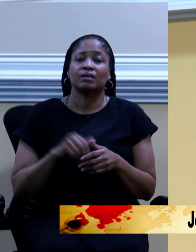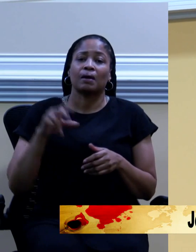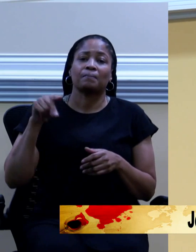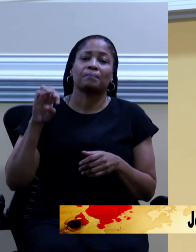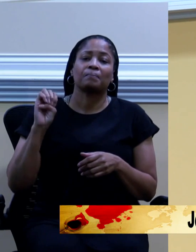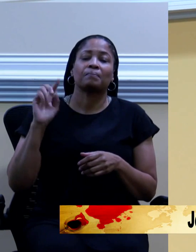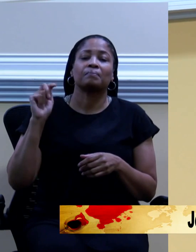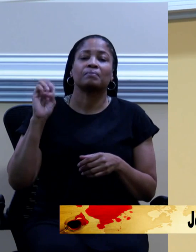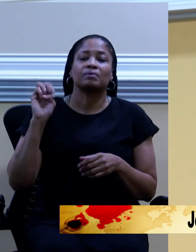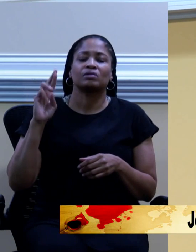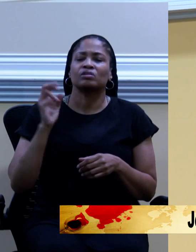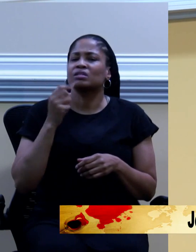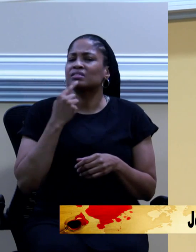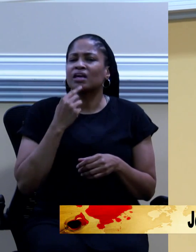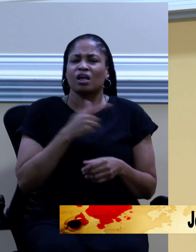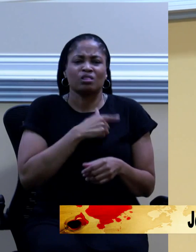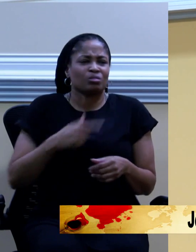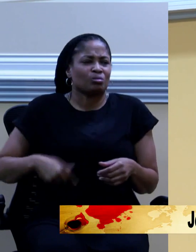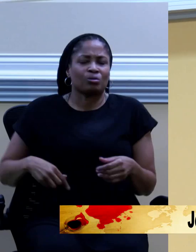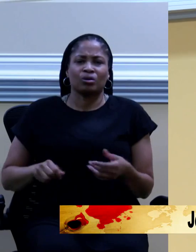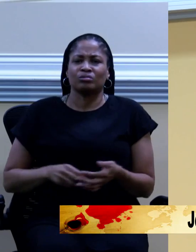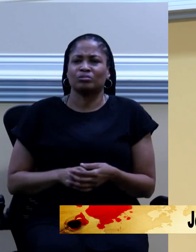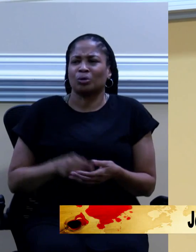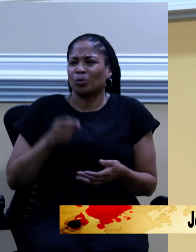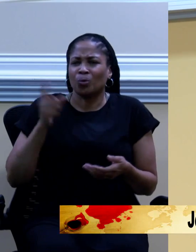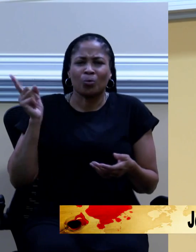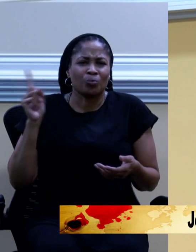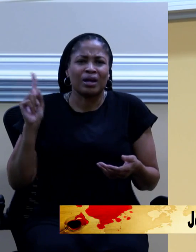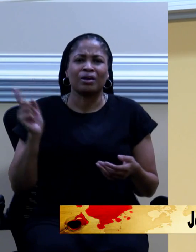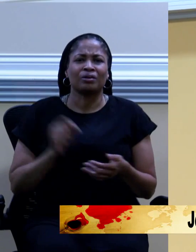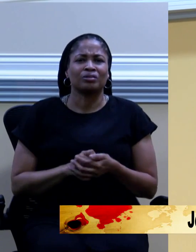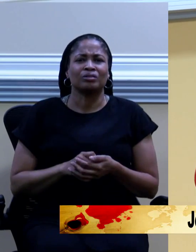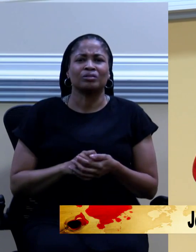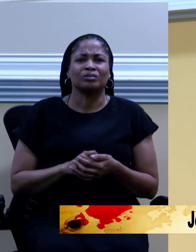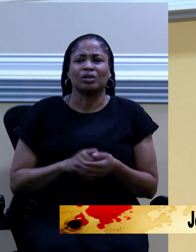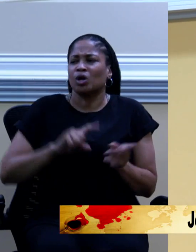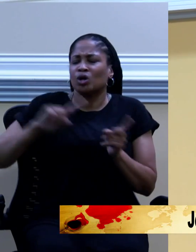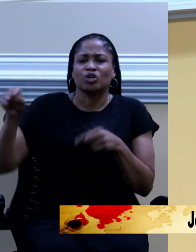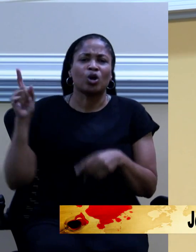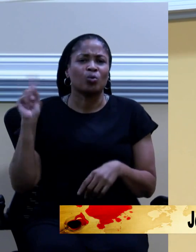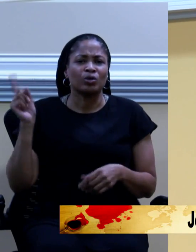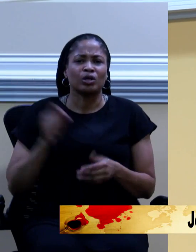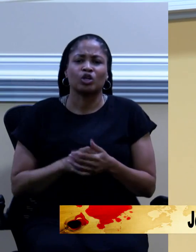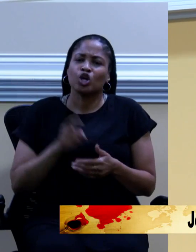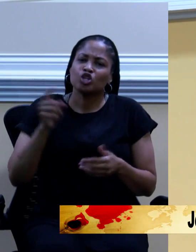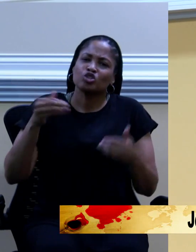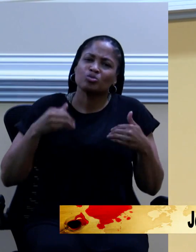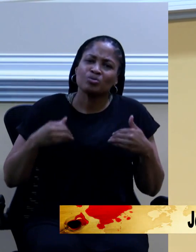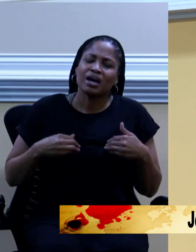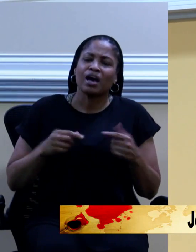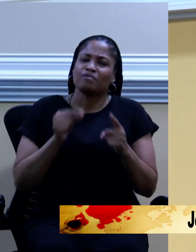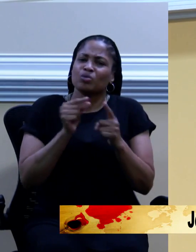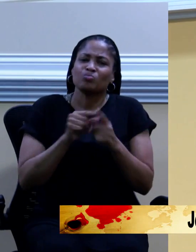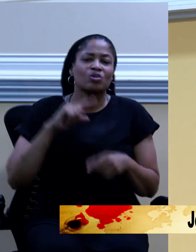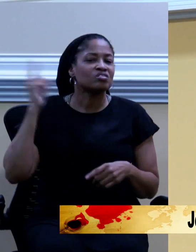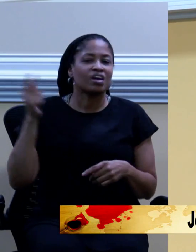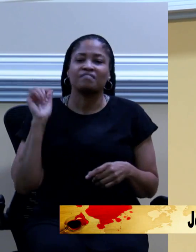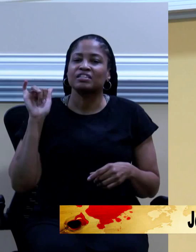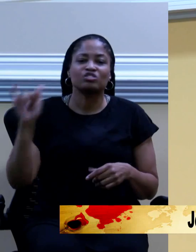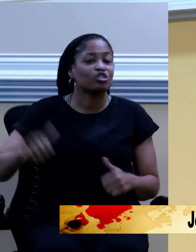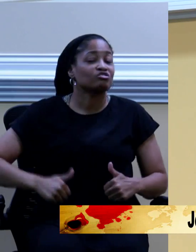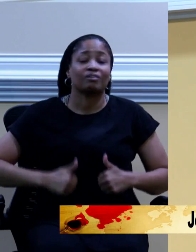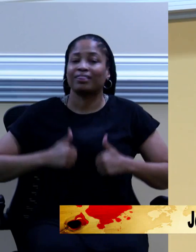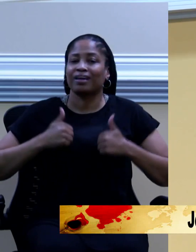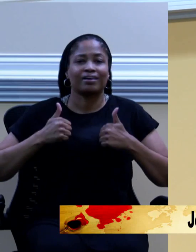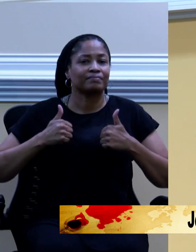Lord, to whom shall we go? Thou hast the words of eternal life. He said, will y'all leave me now? Lord, whom shall